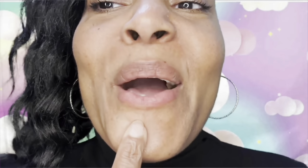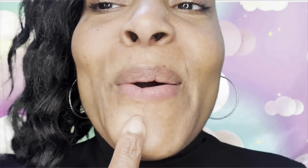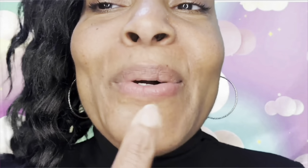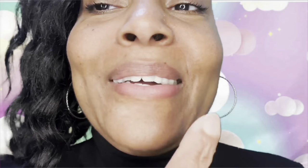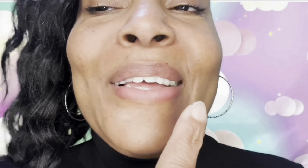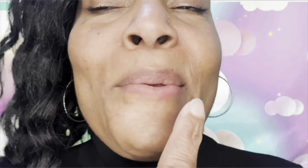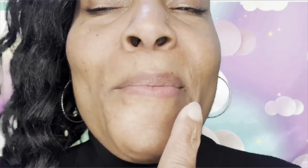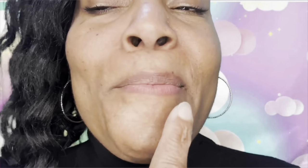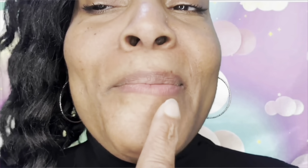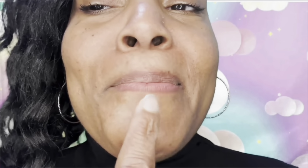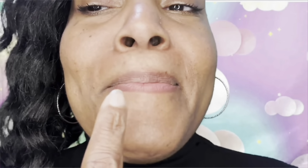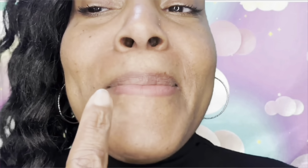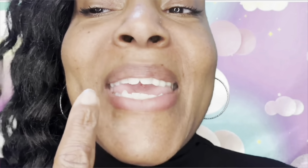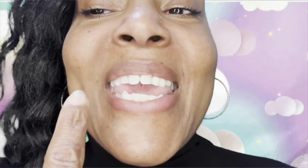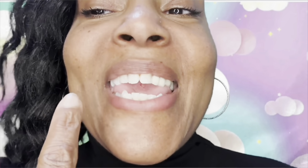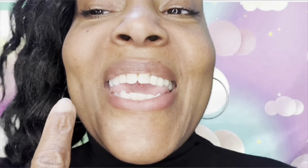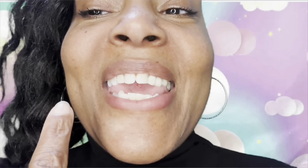Meow.